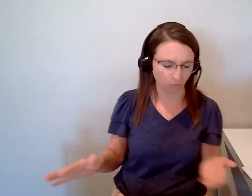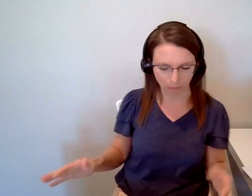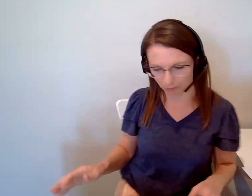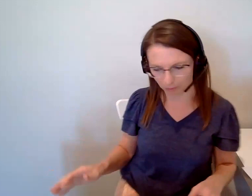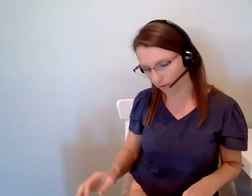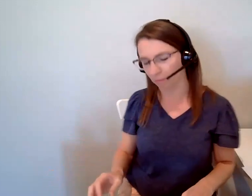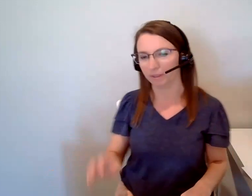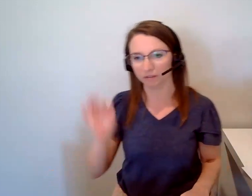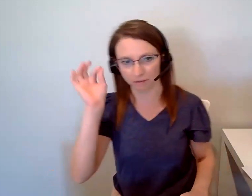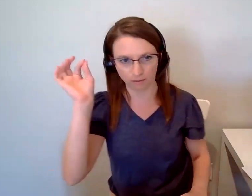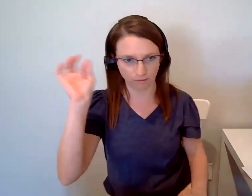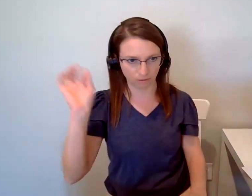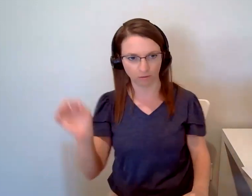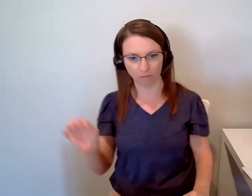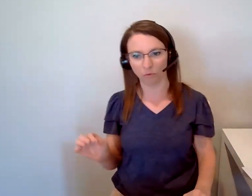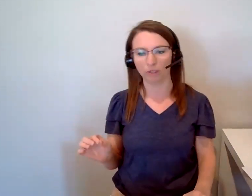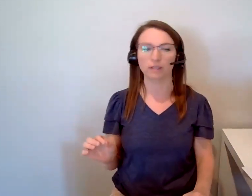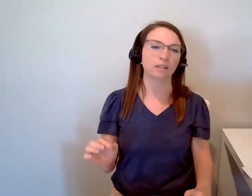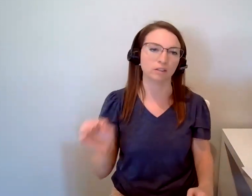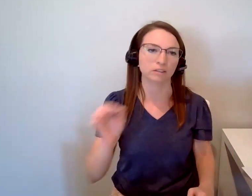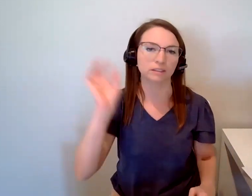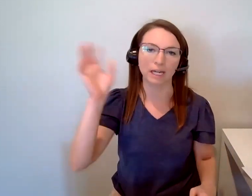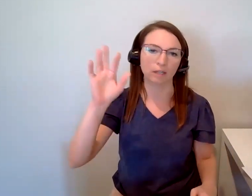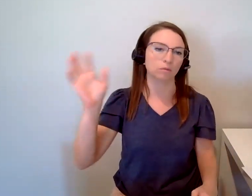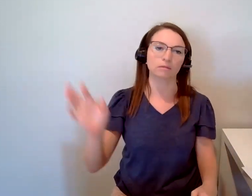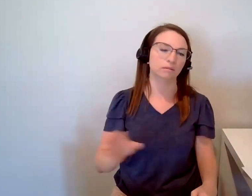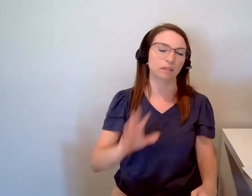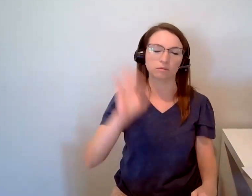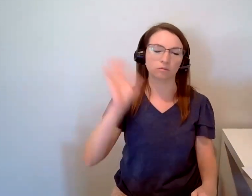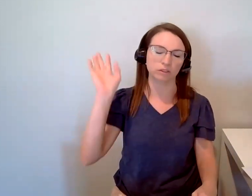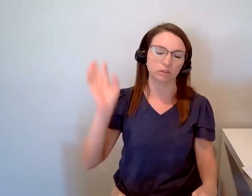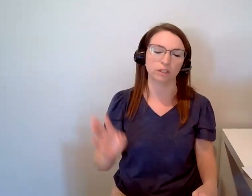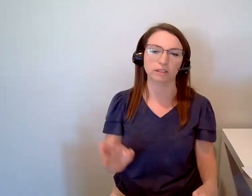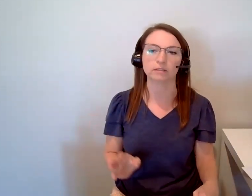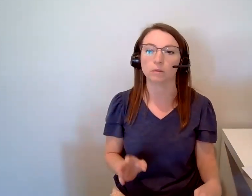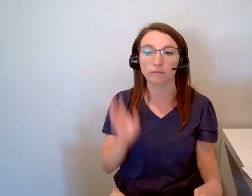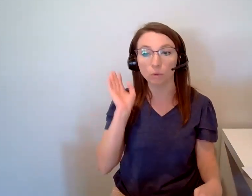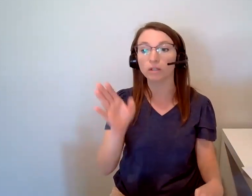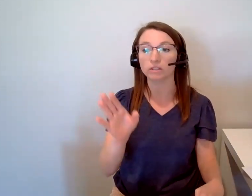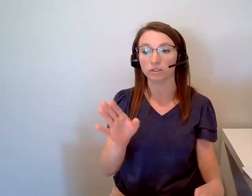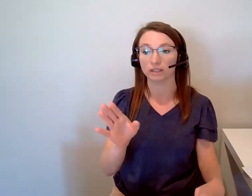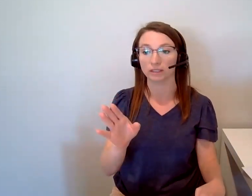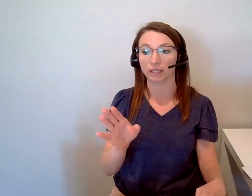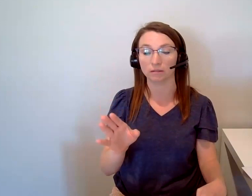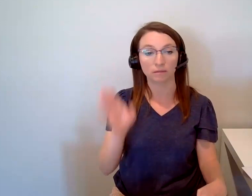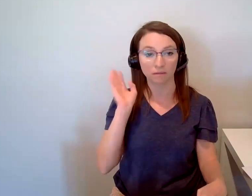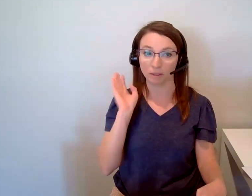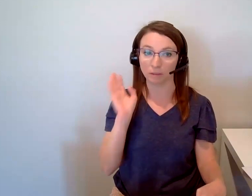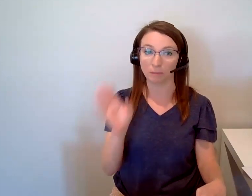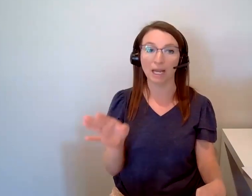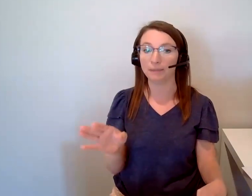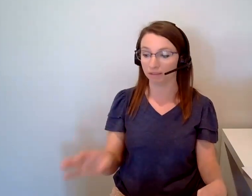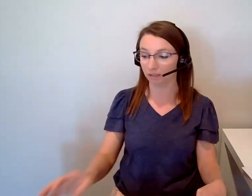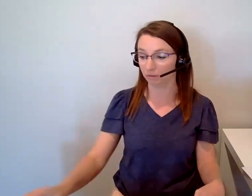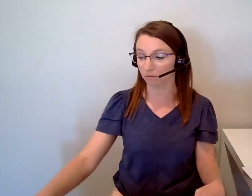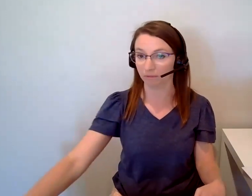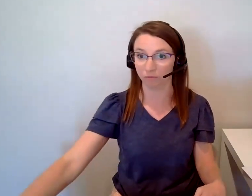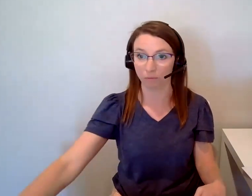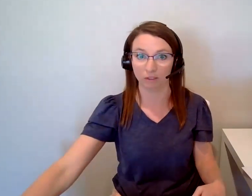remember what it's called, but there's a term for it. And there's this guy who's done research on it. So if you are interested in that, I'm happy to send you some information